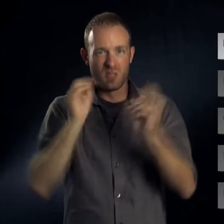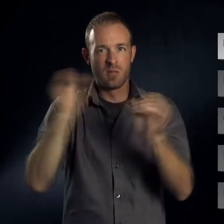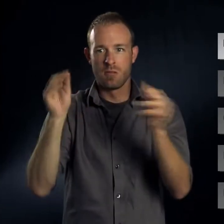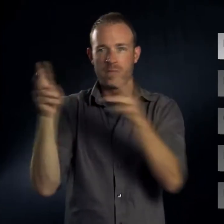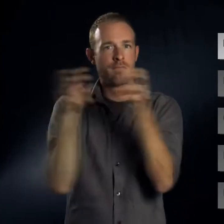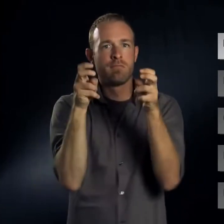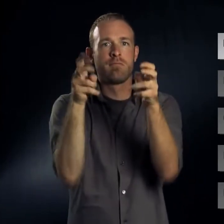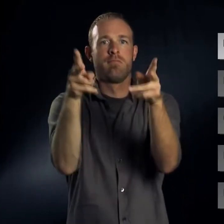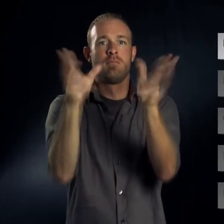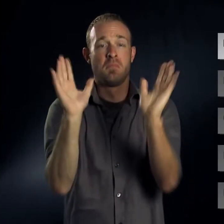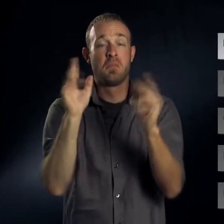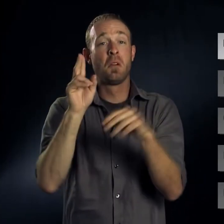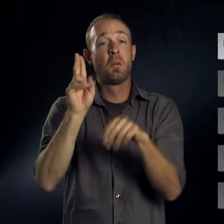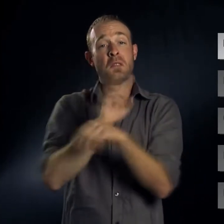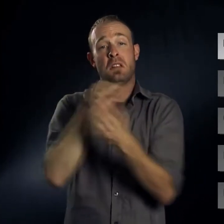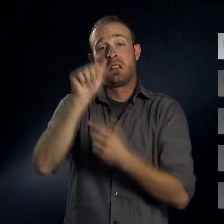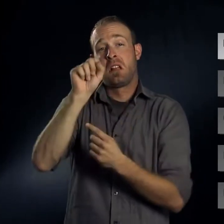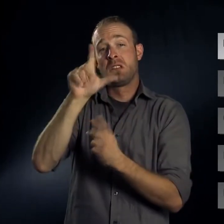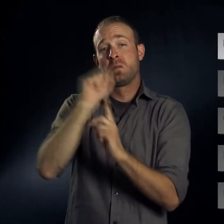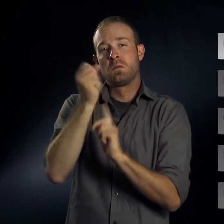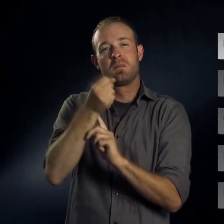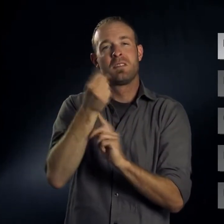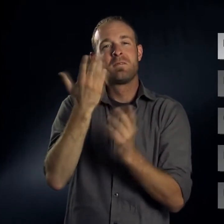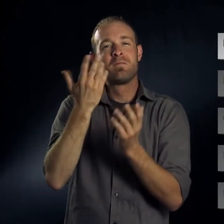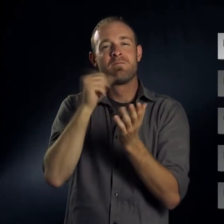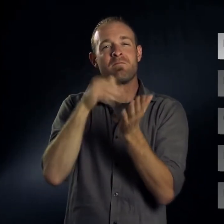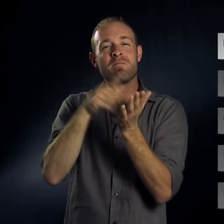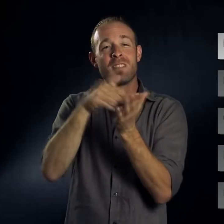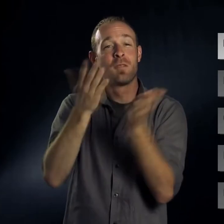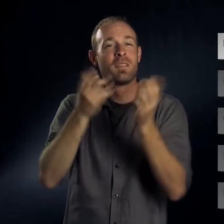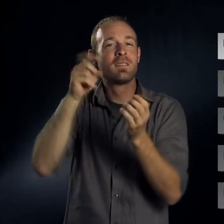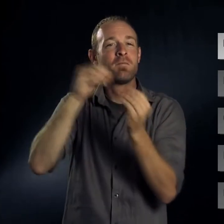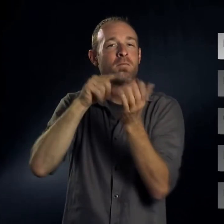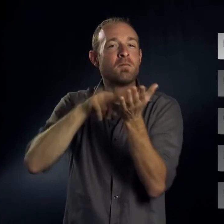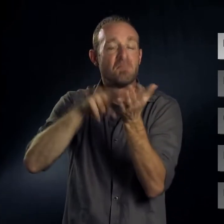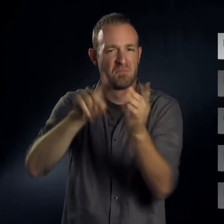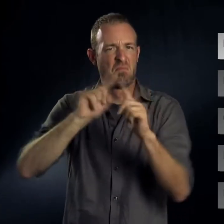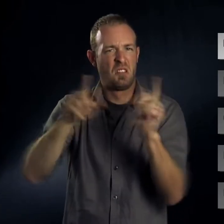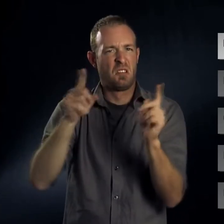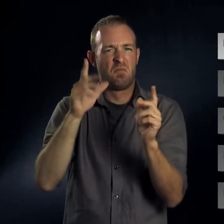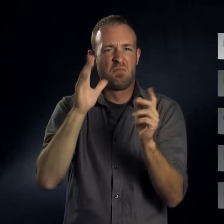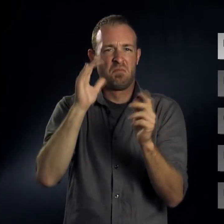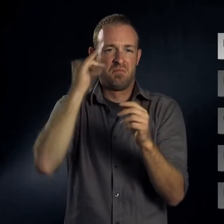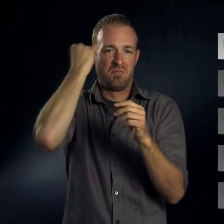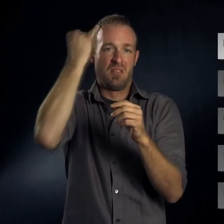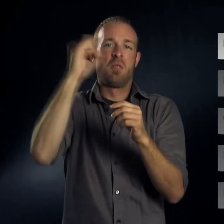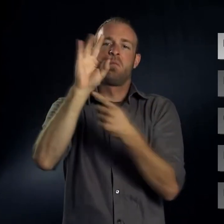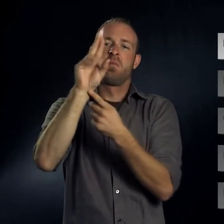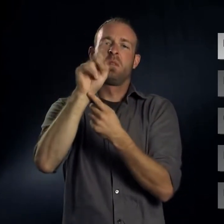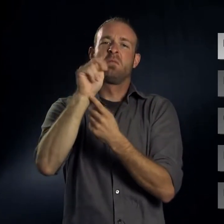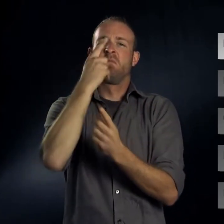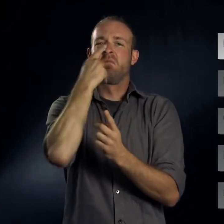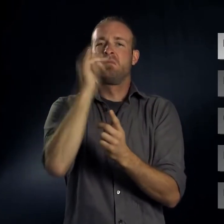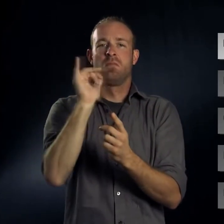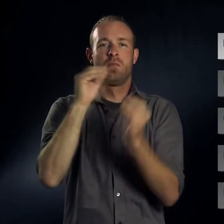speech 7 years ago. Now that information would not be changed or added. It would be provided exactly how it